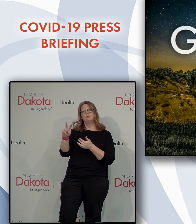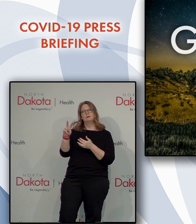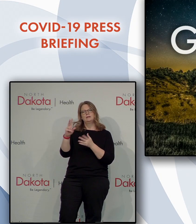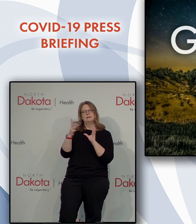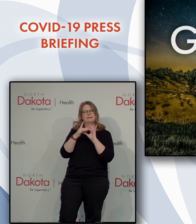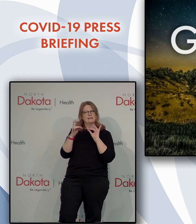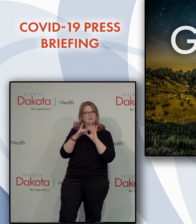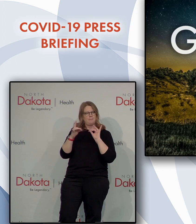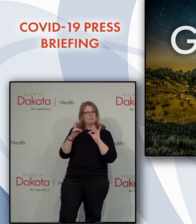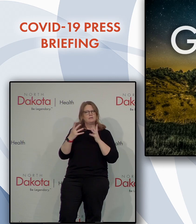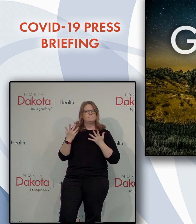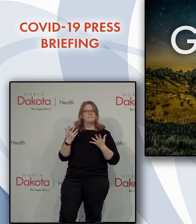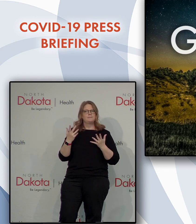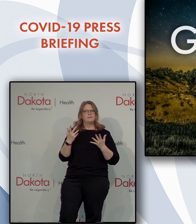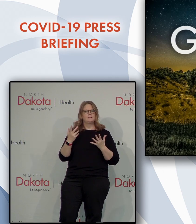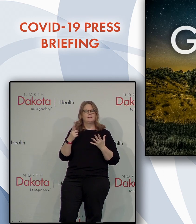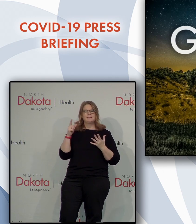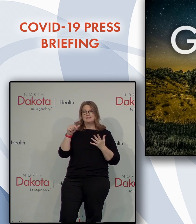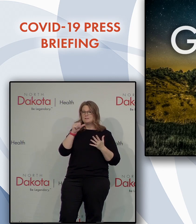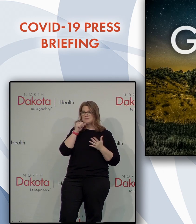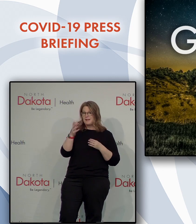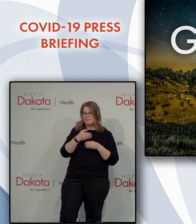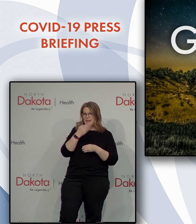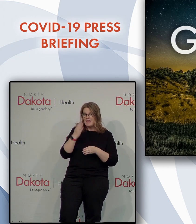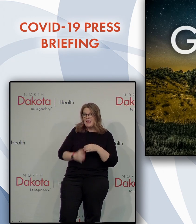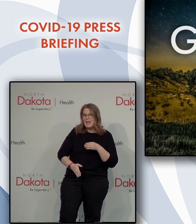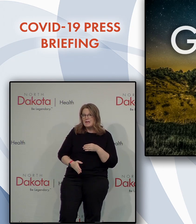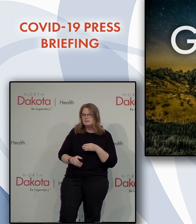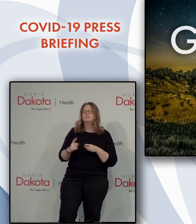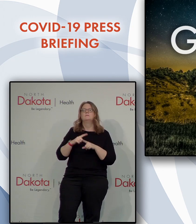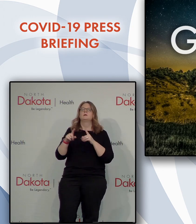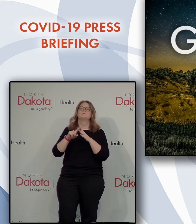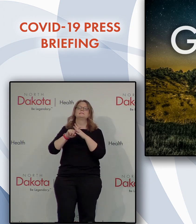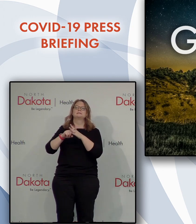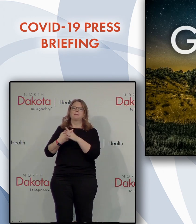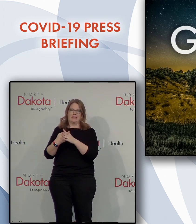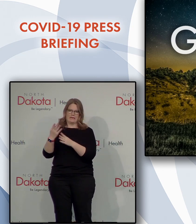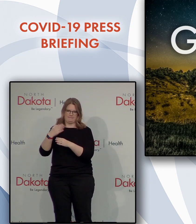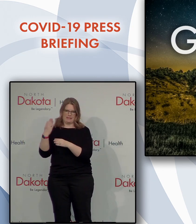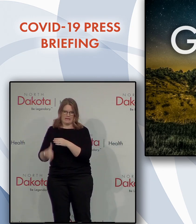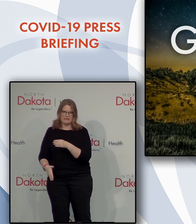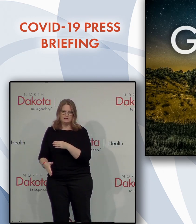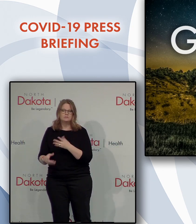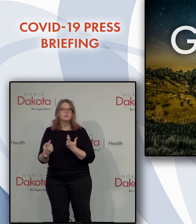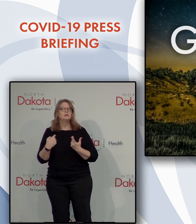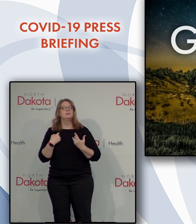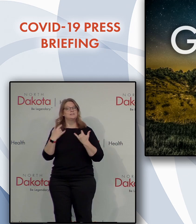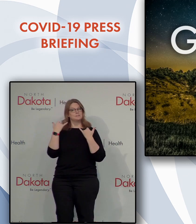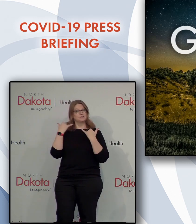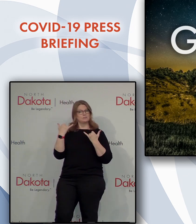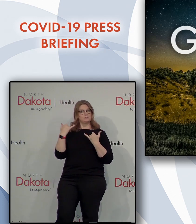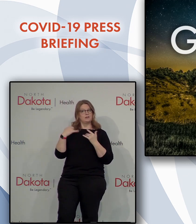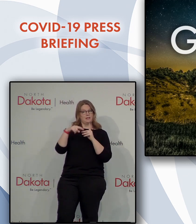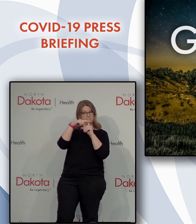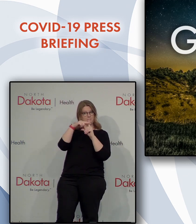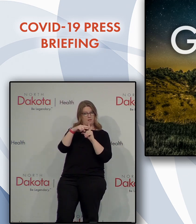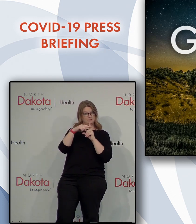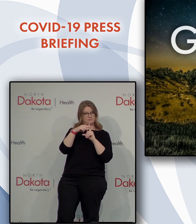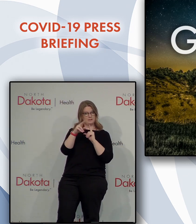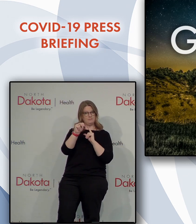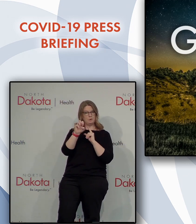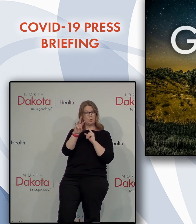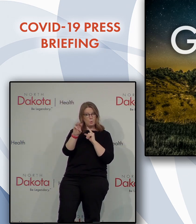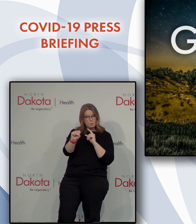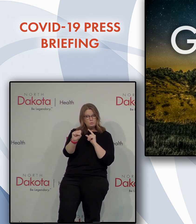this wasn't the end, but it was the beginning of the end. And I think when you hear the positive news that we have today